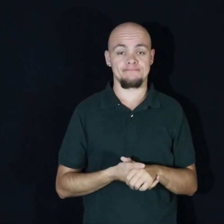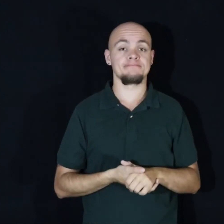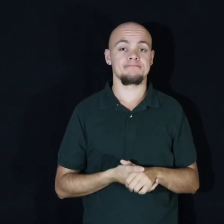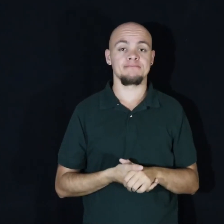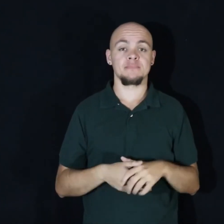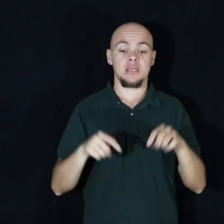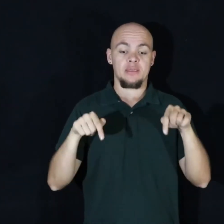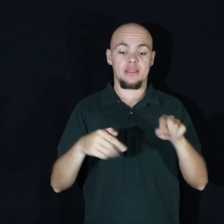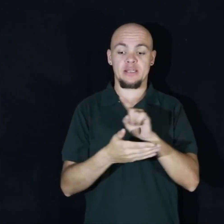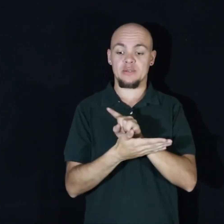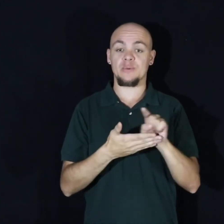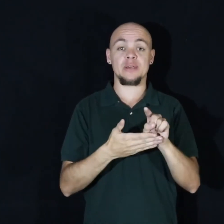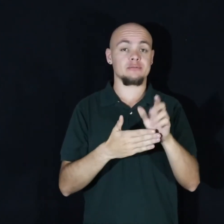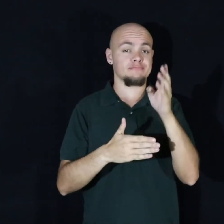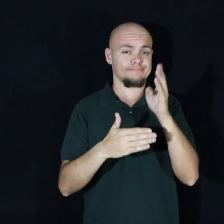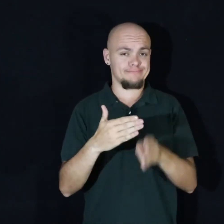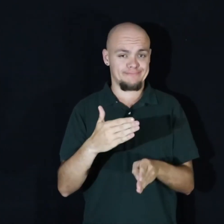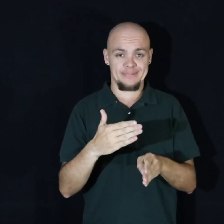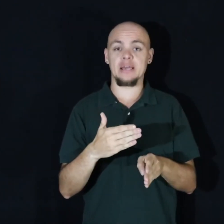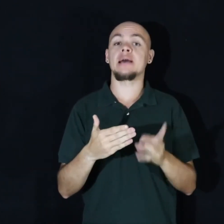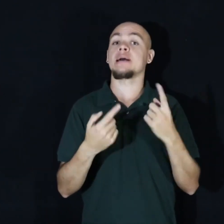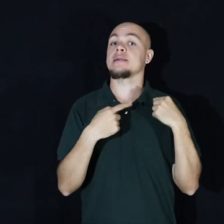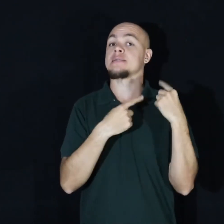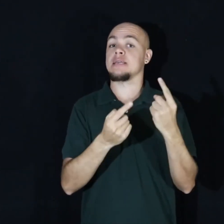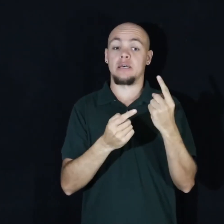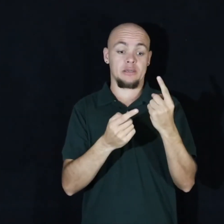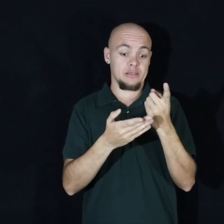name. Amen. Well, that's